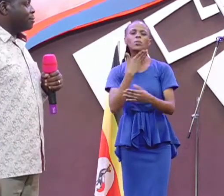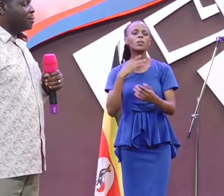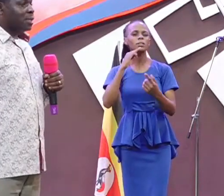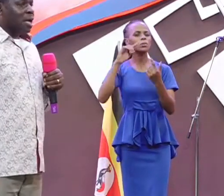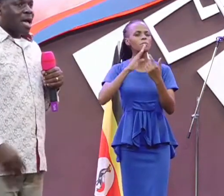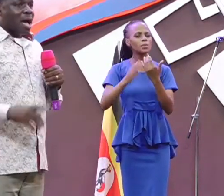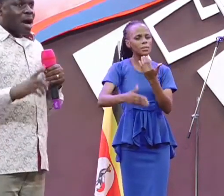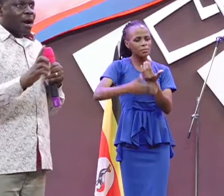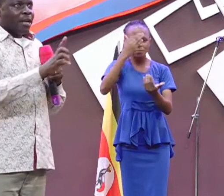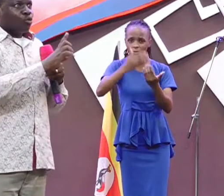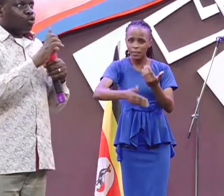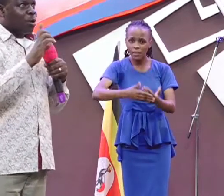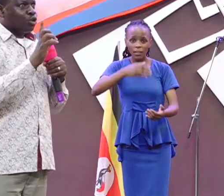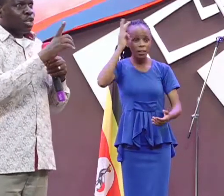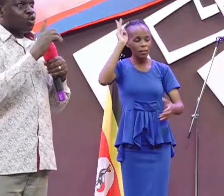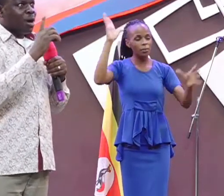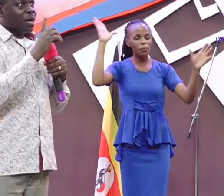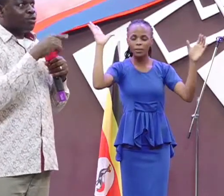Whoever does not want to be